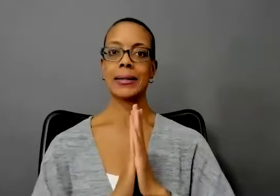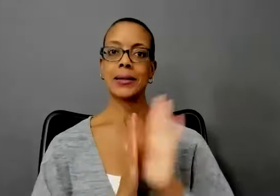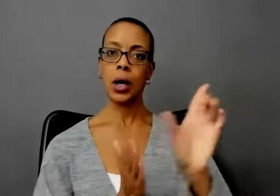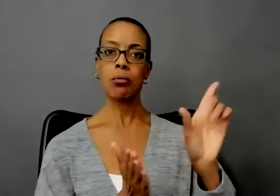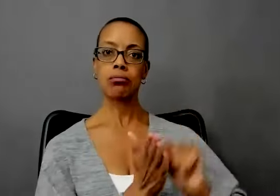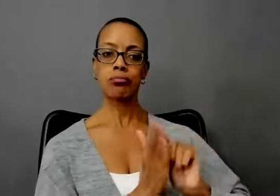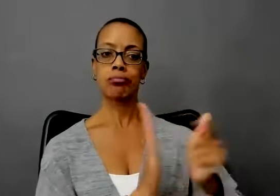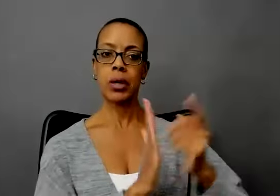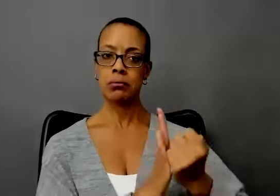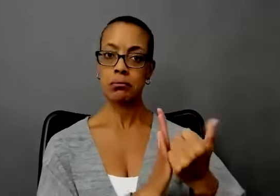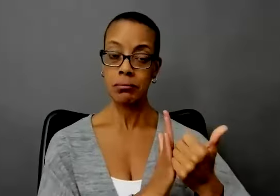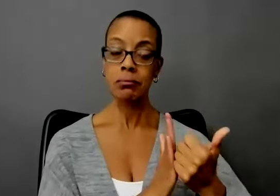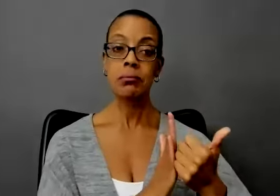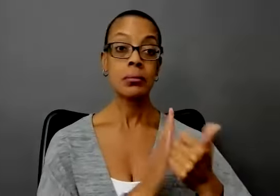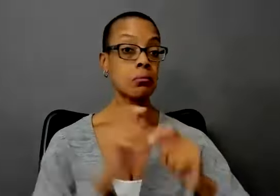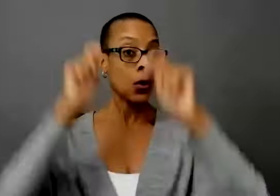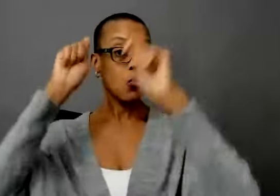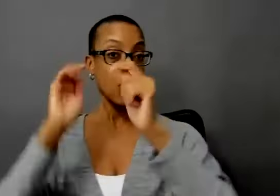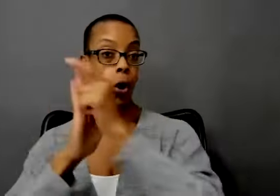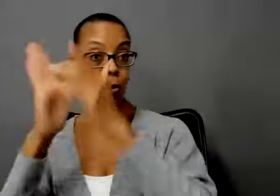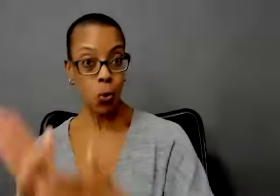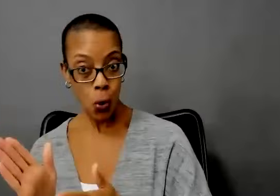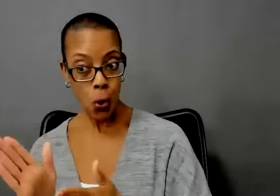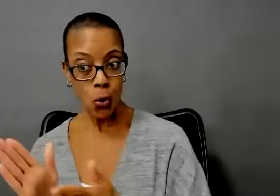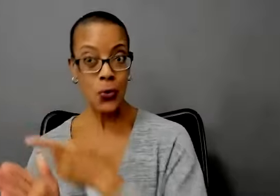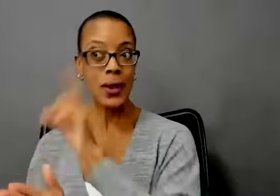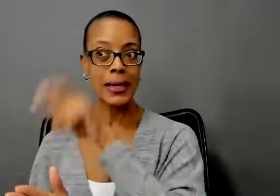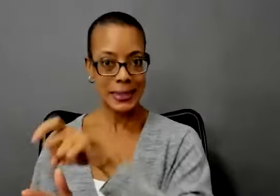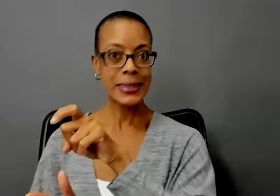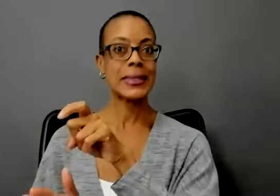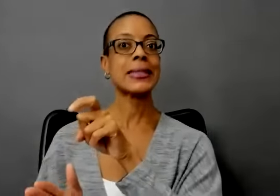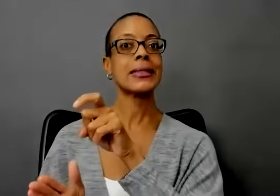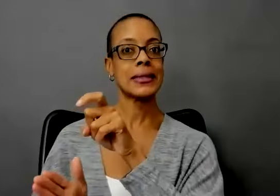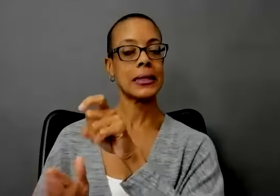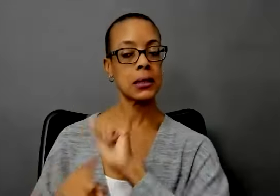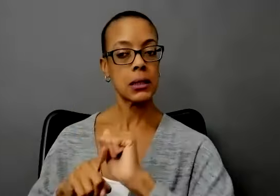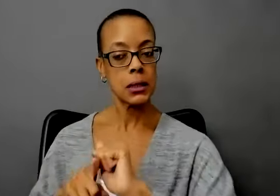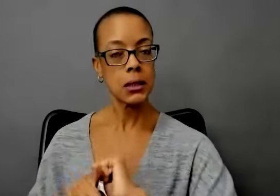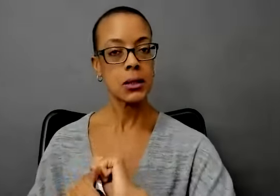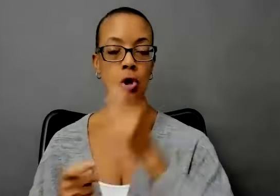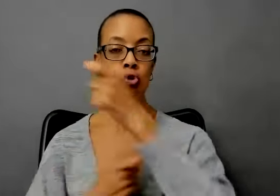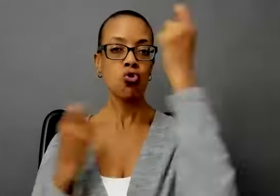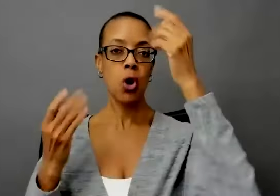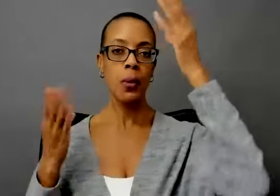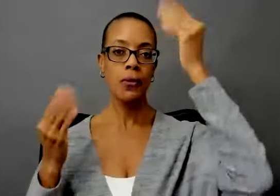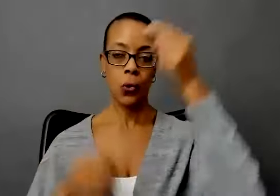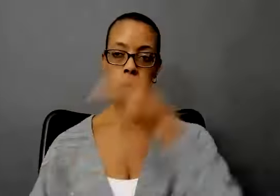Crown attorneys to understand, one, how to be trauma informed in their work as like a basic thing, and two, how